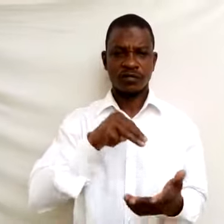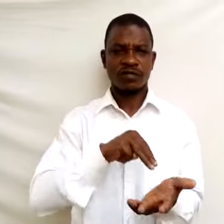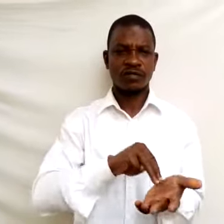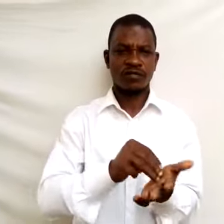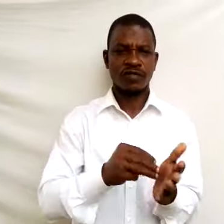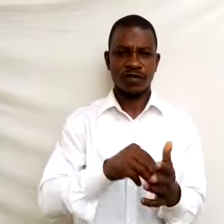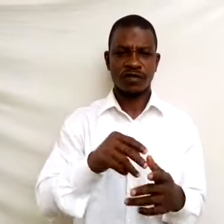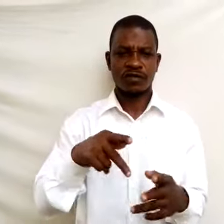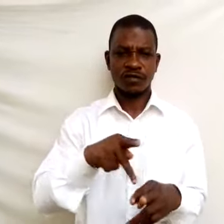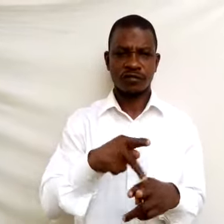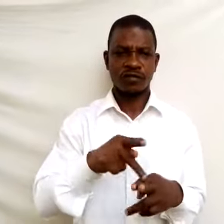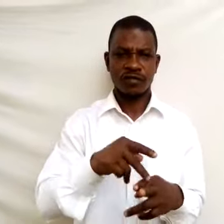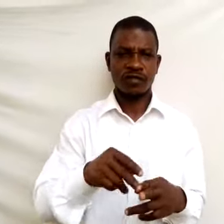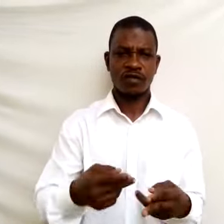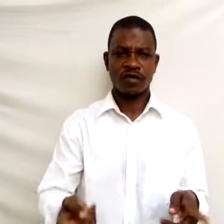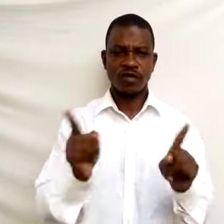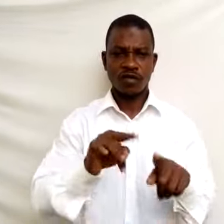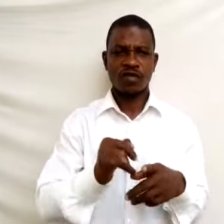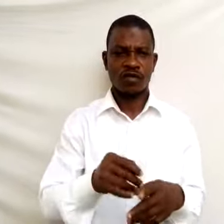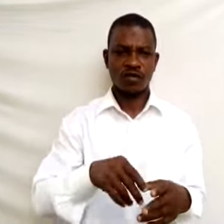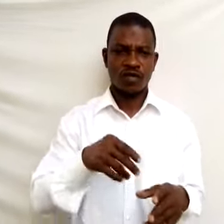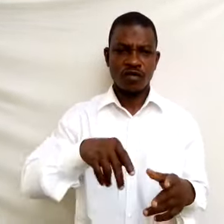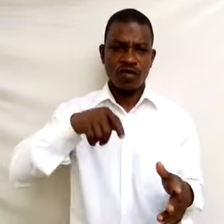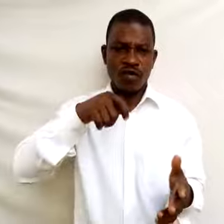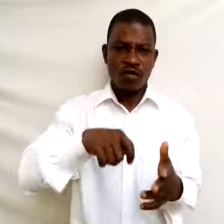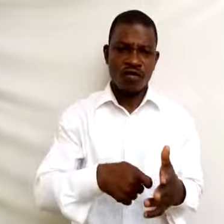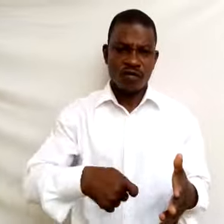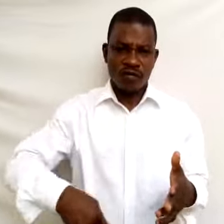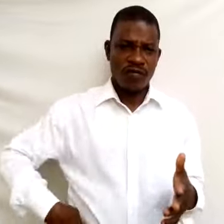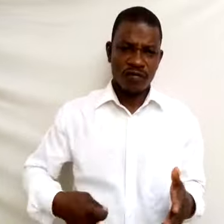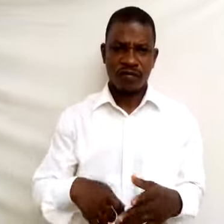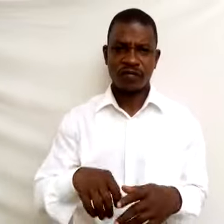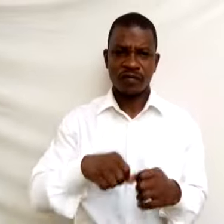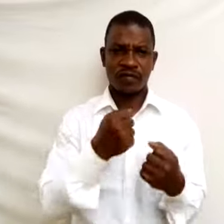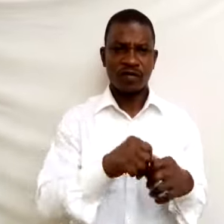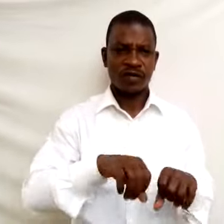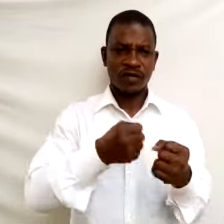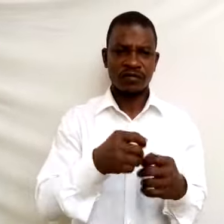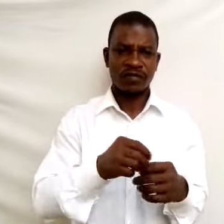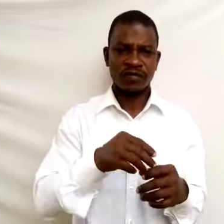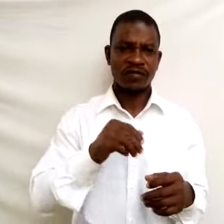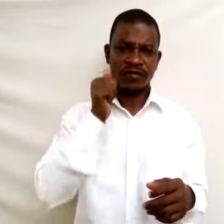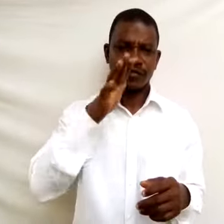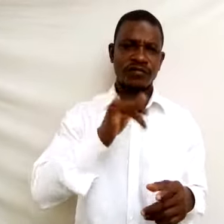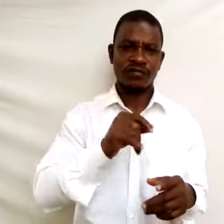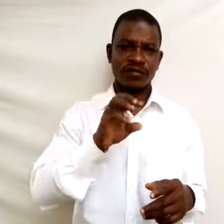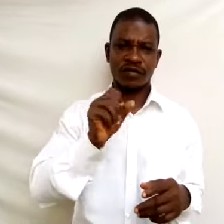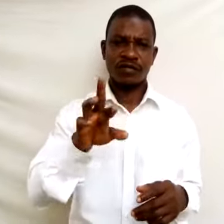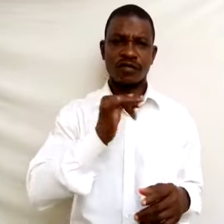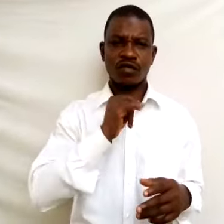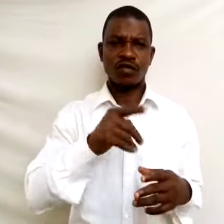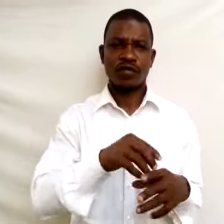of altering or injuring the female reproductive organs, often by removing